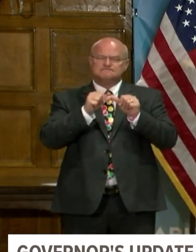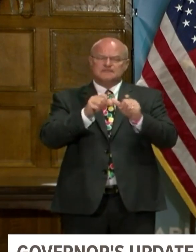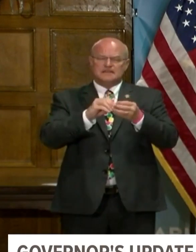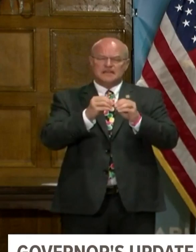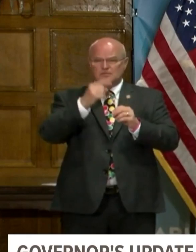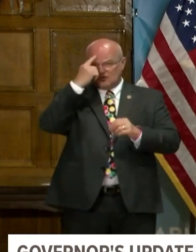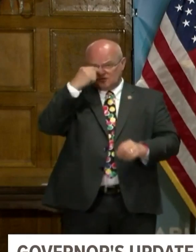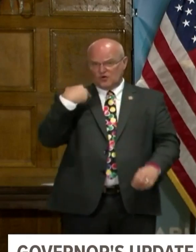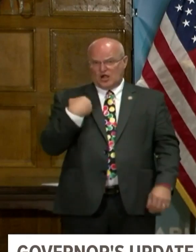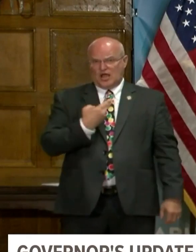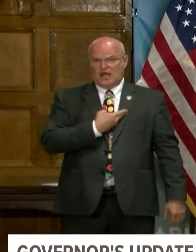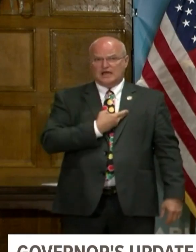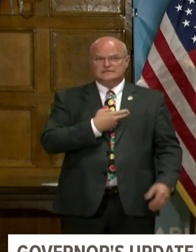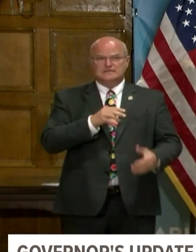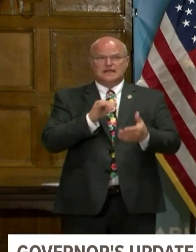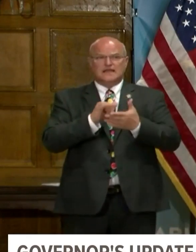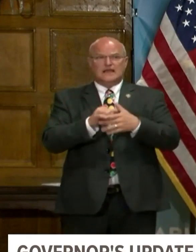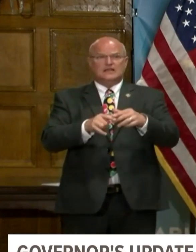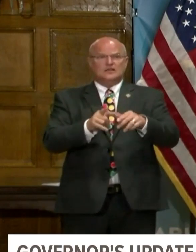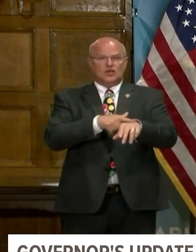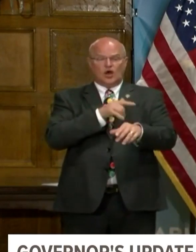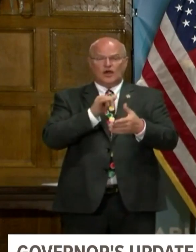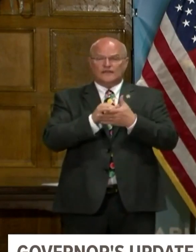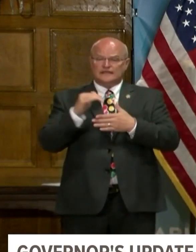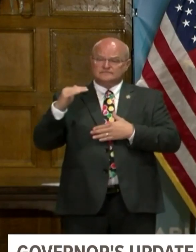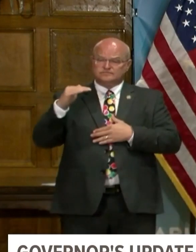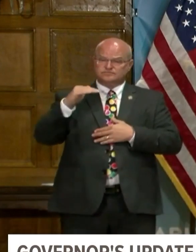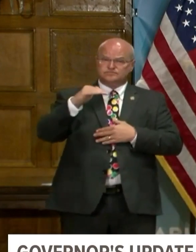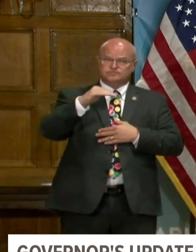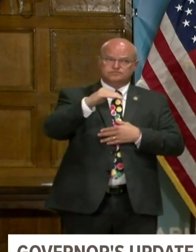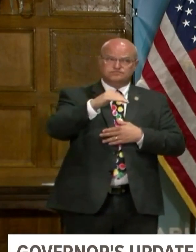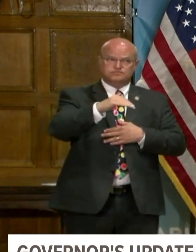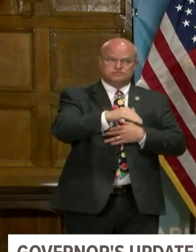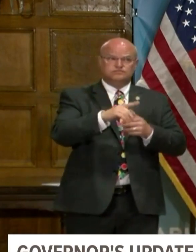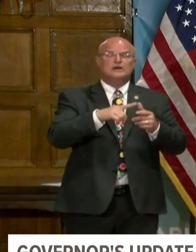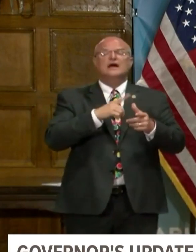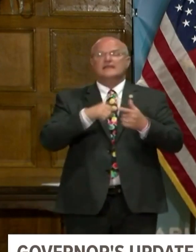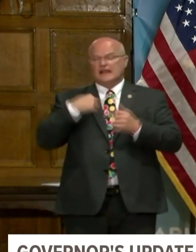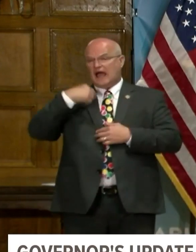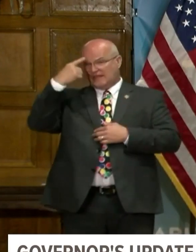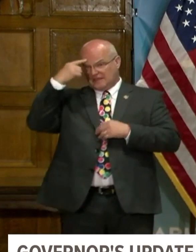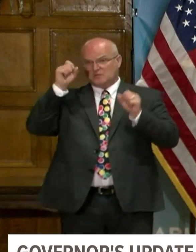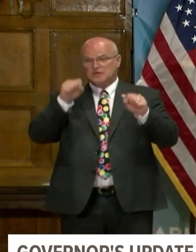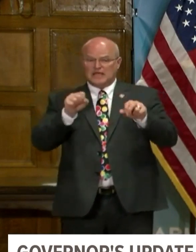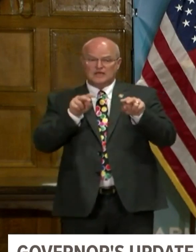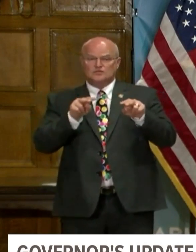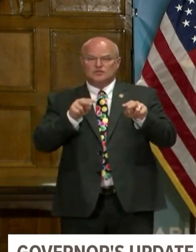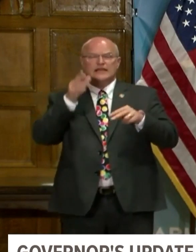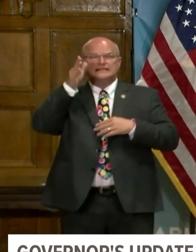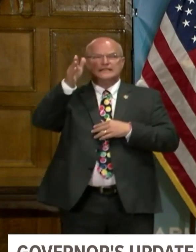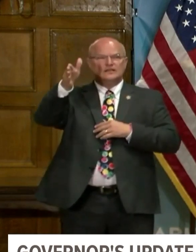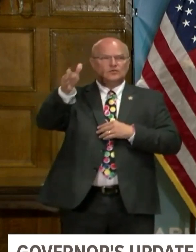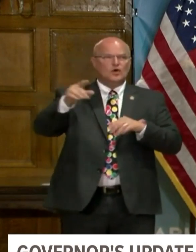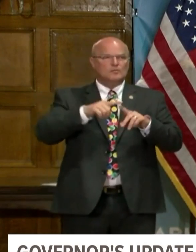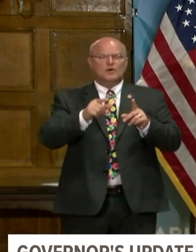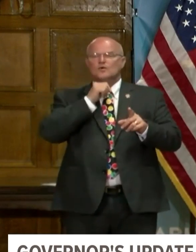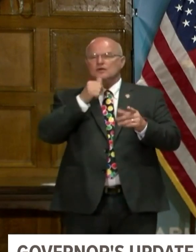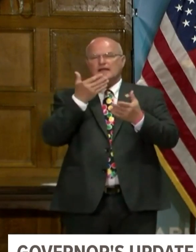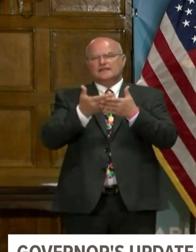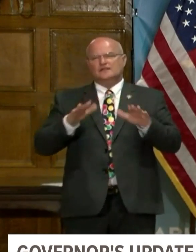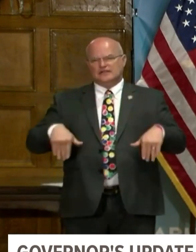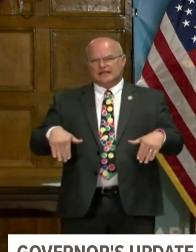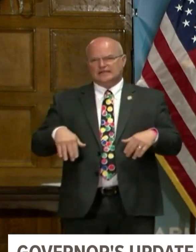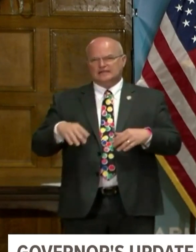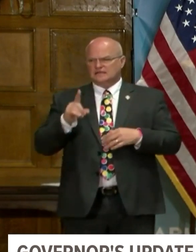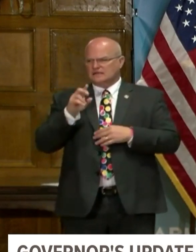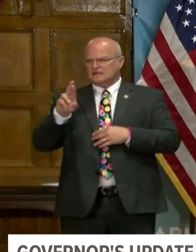number for us that as long as that's going in the right direction, then I think we can look at it down the road, but we're not quite there